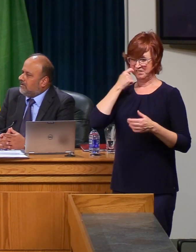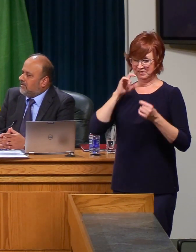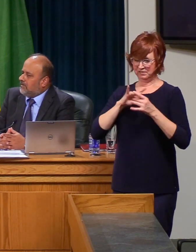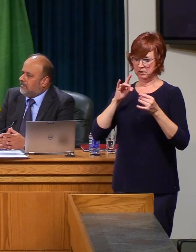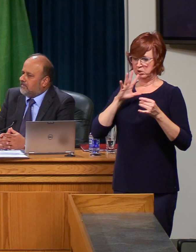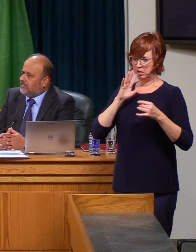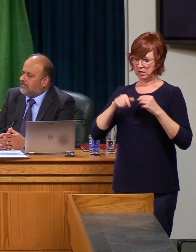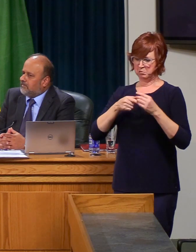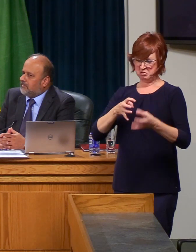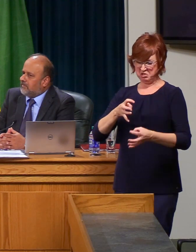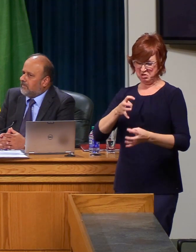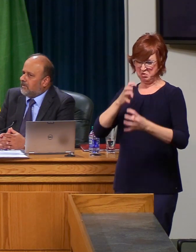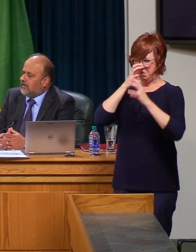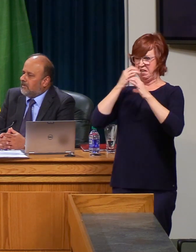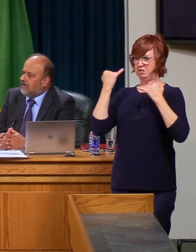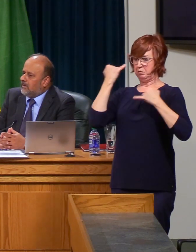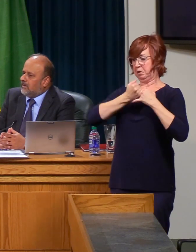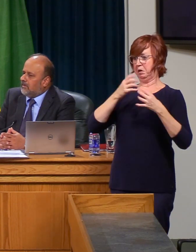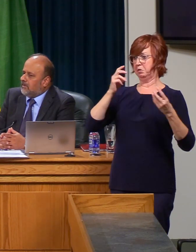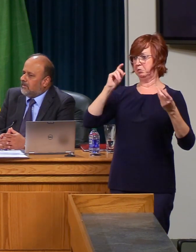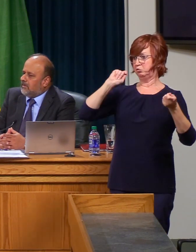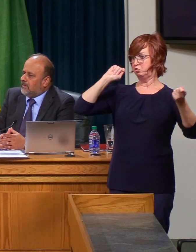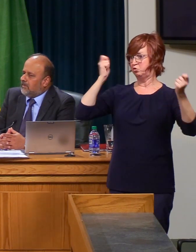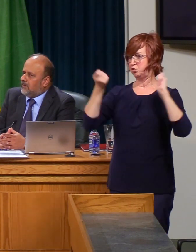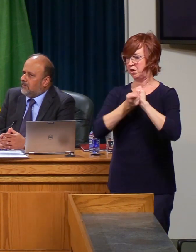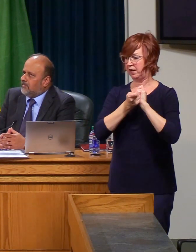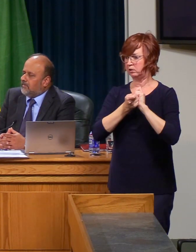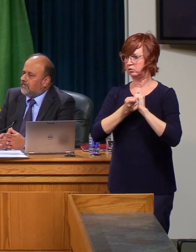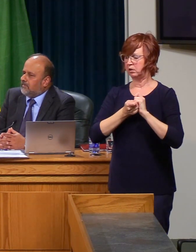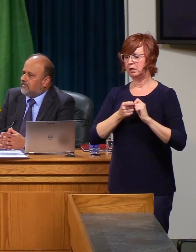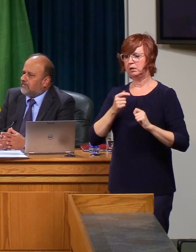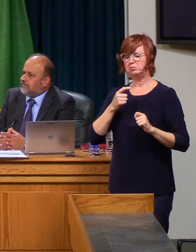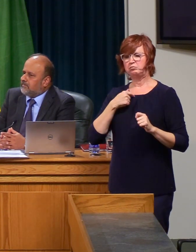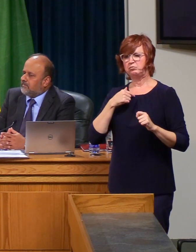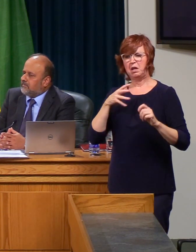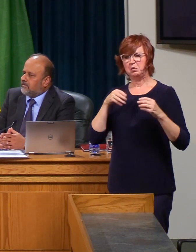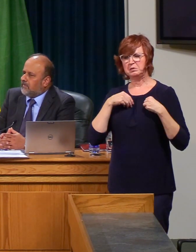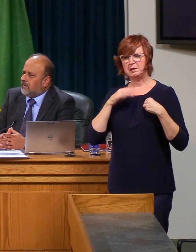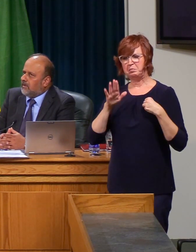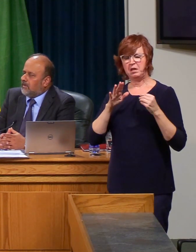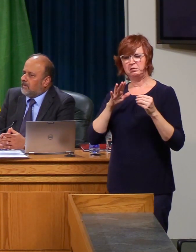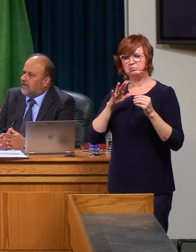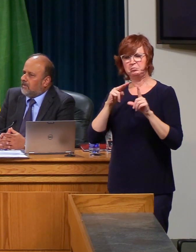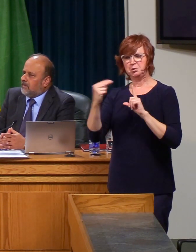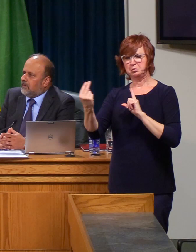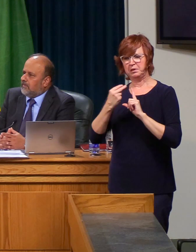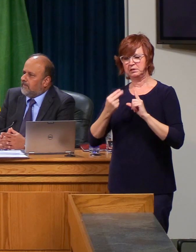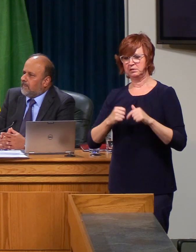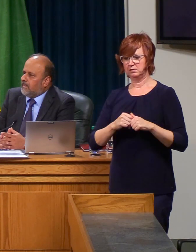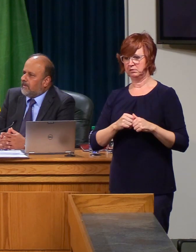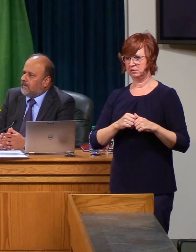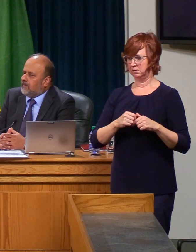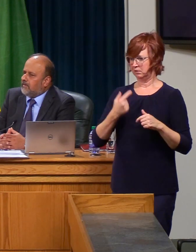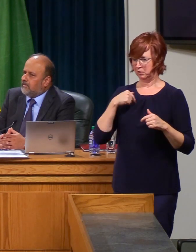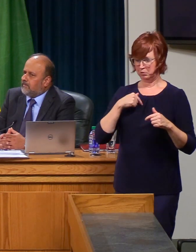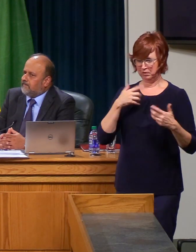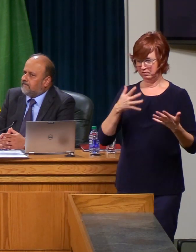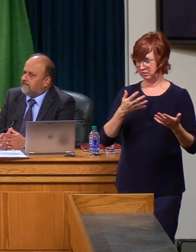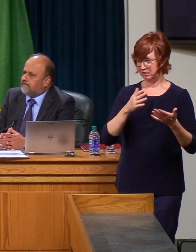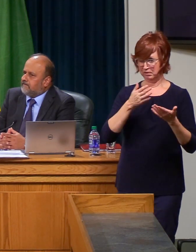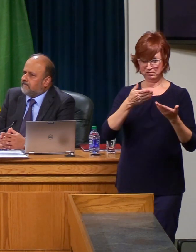I just don't accept that. The premise of that question, Arthur, with respect to closing schools in this